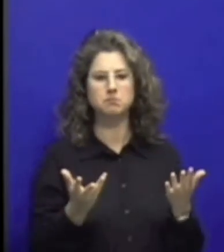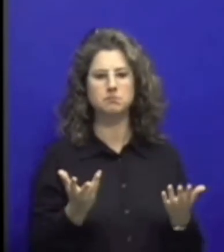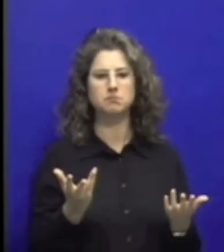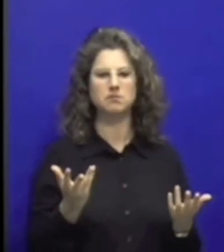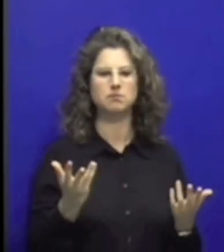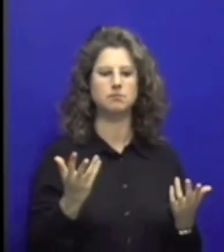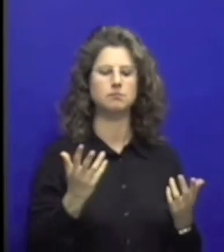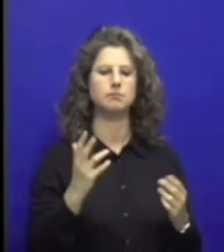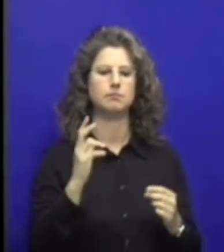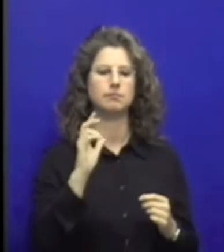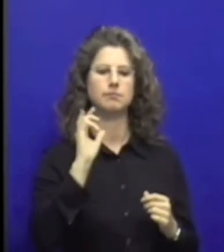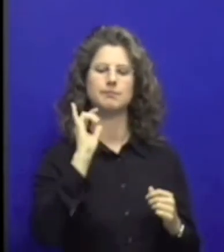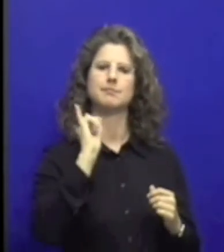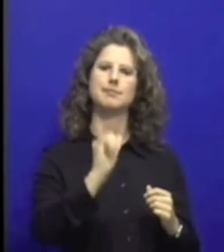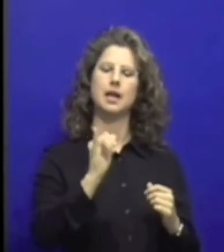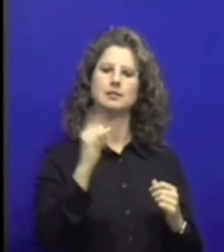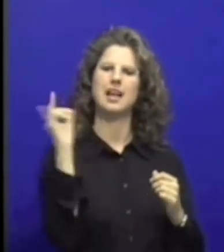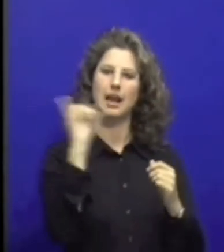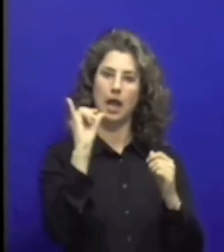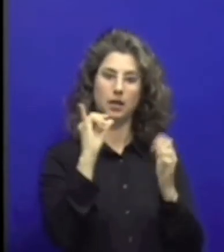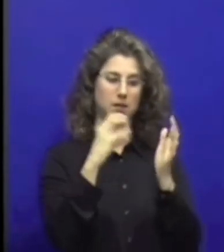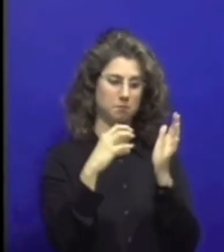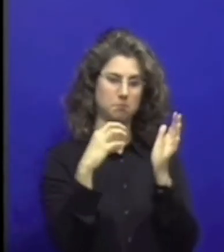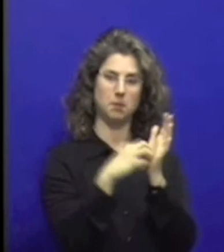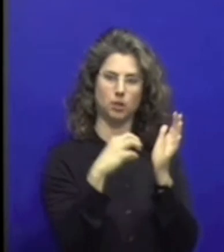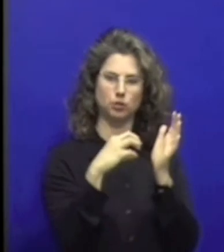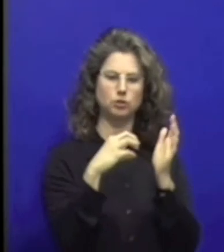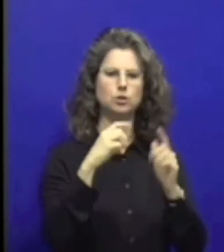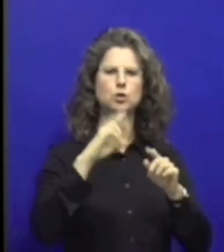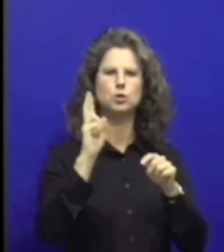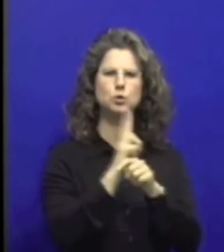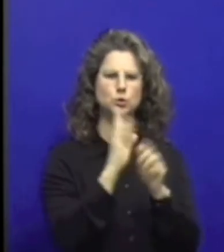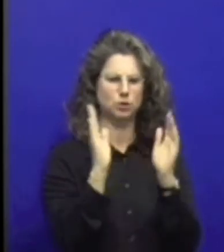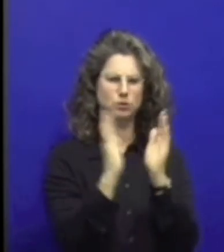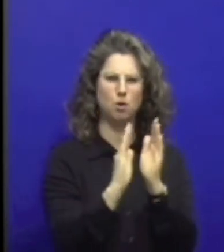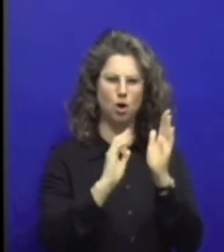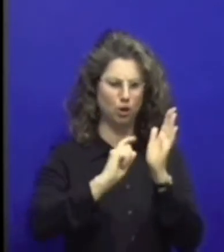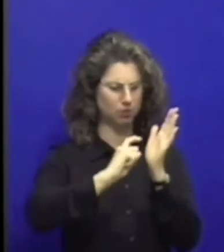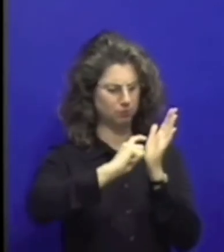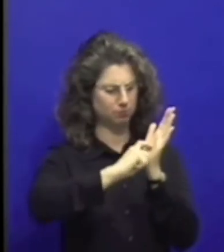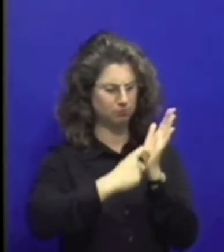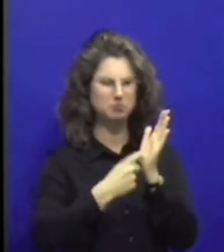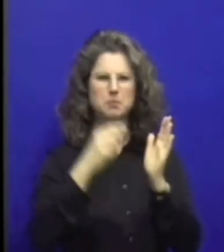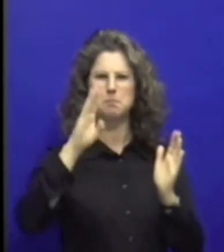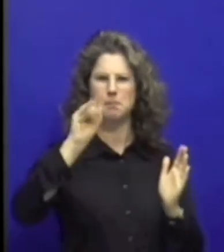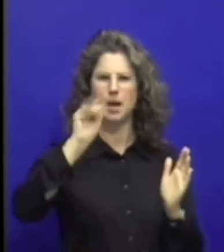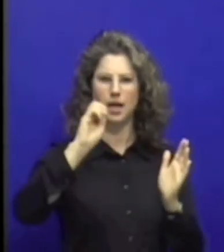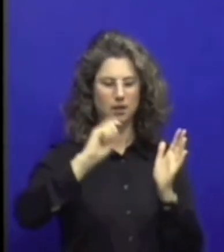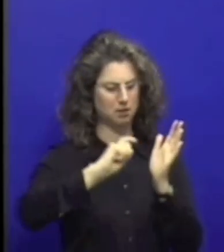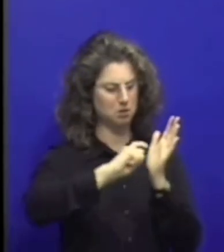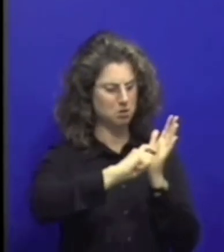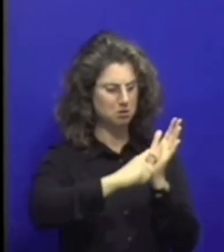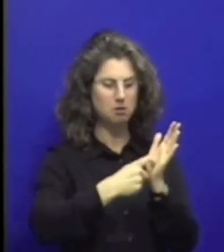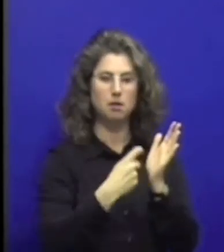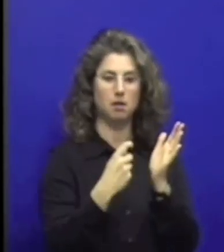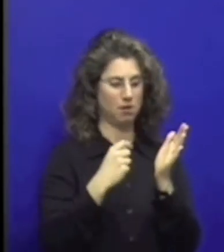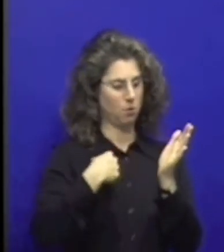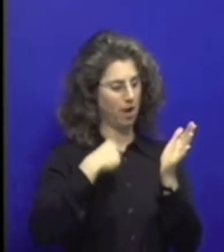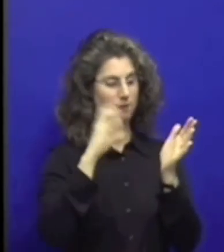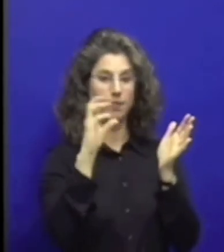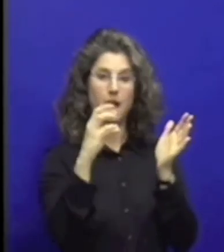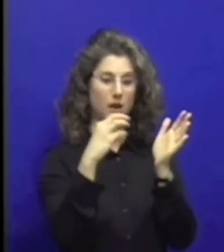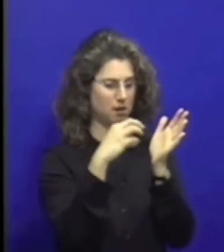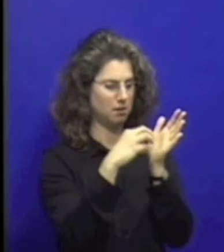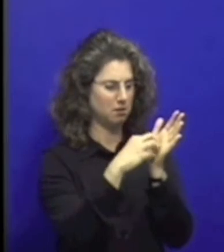an expanded type of punch biopsy where we use a small surgical blade to take a piece of healthy tissue next